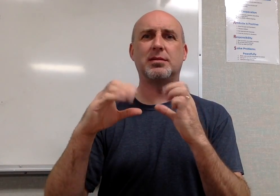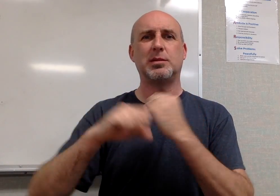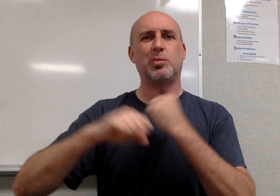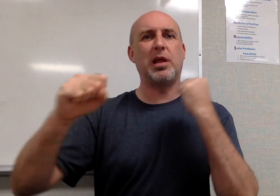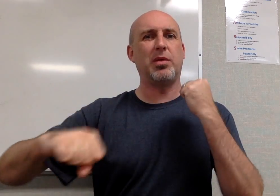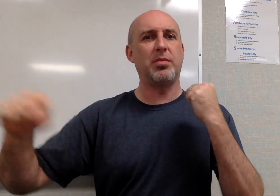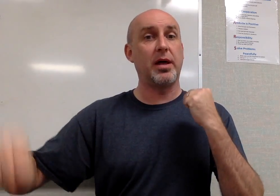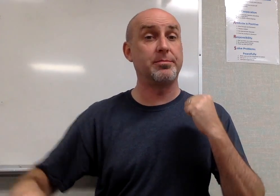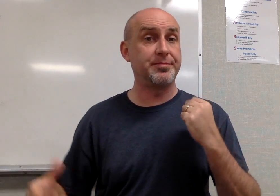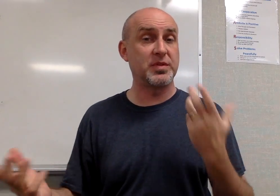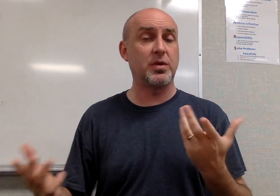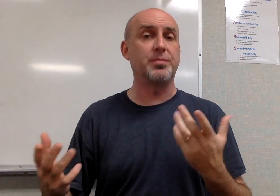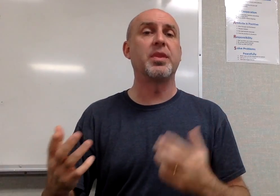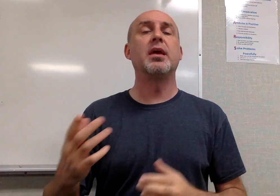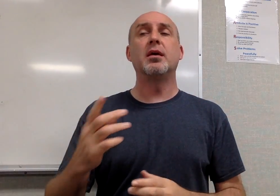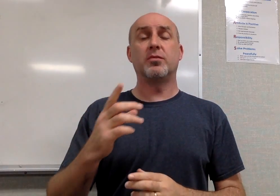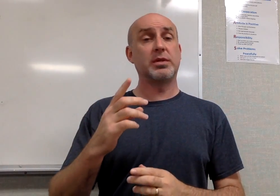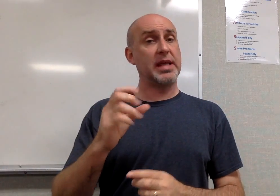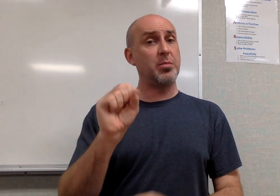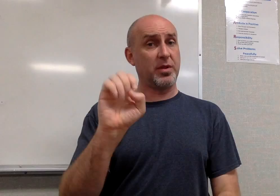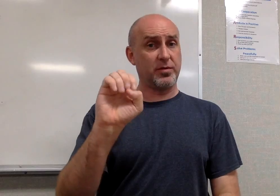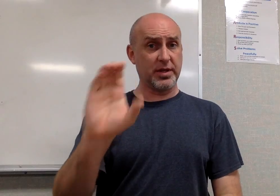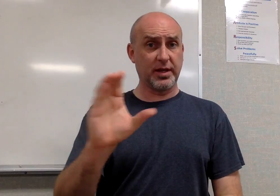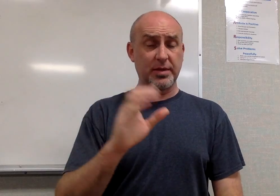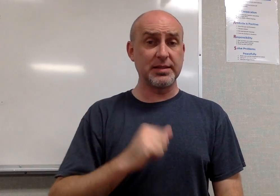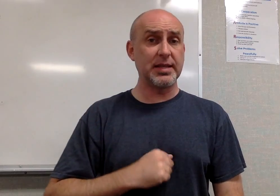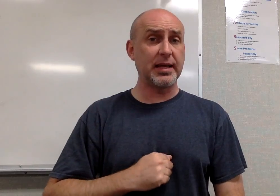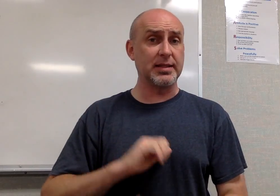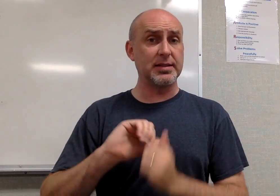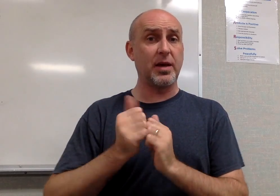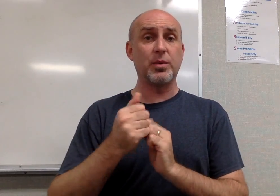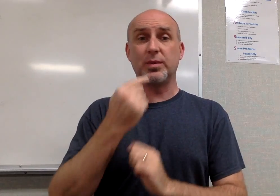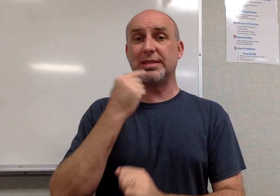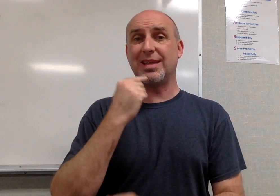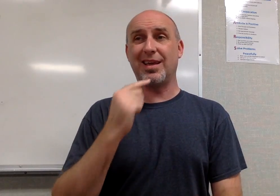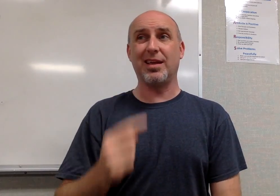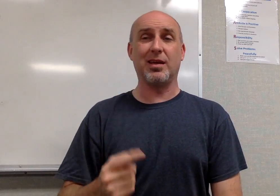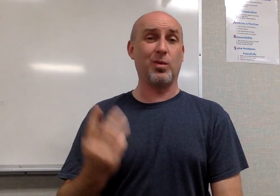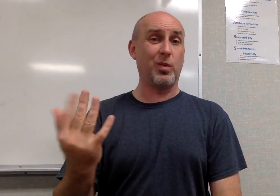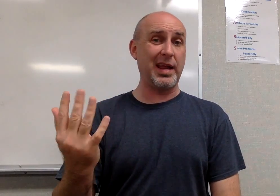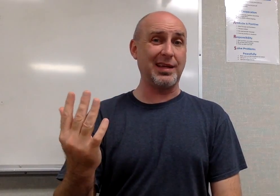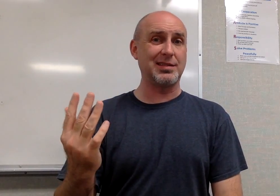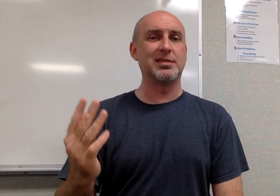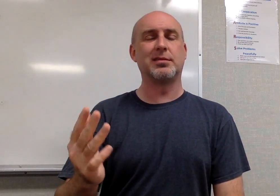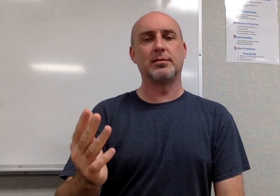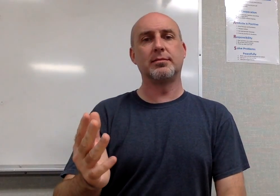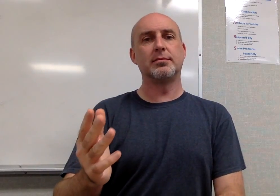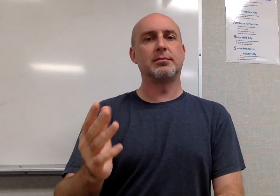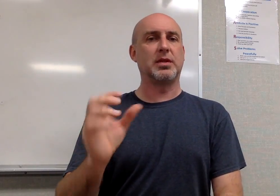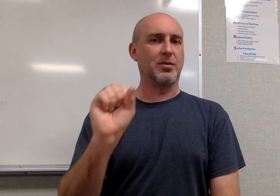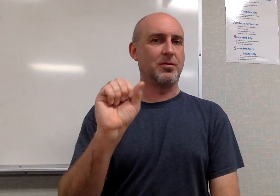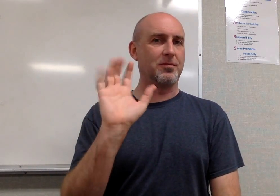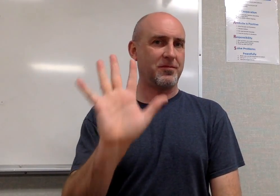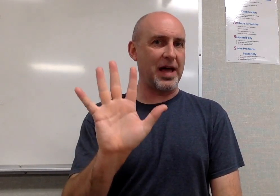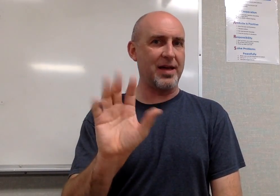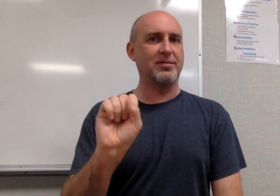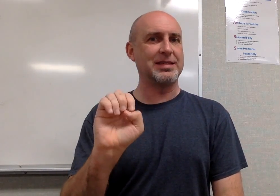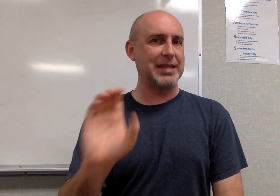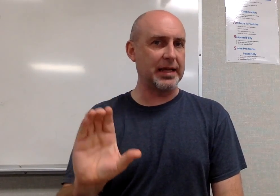units, blah, blah, blah. So, for example, if we're talking about seconds, how would we say wait, 5